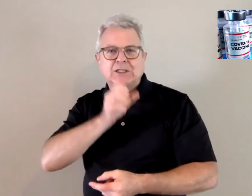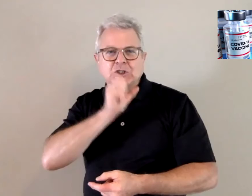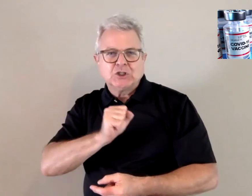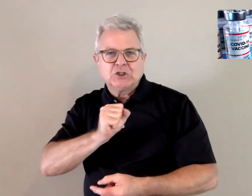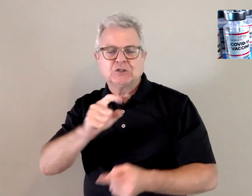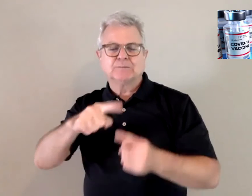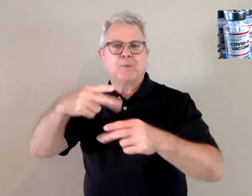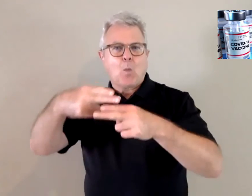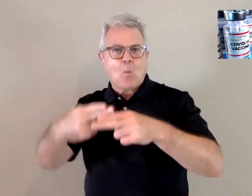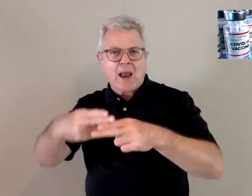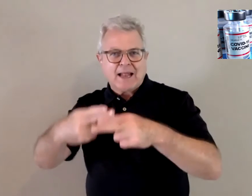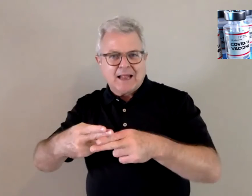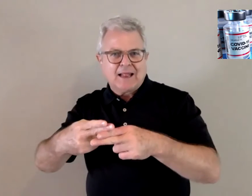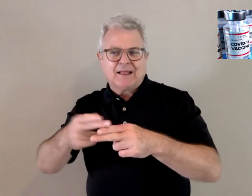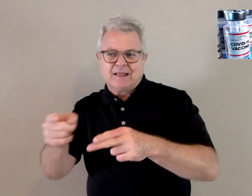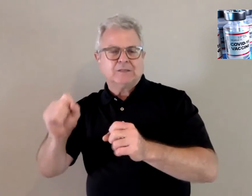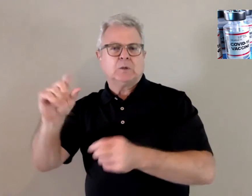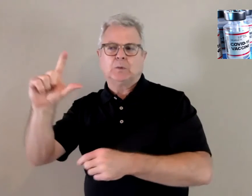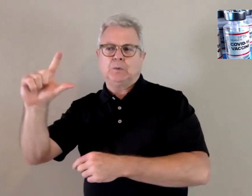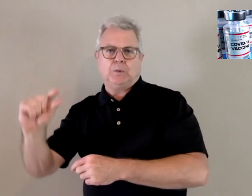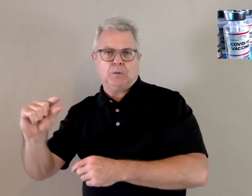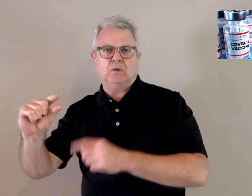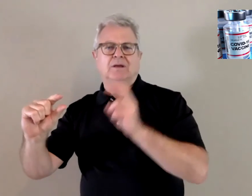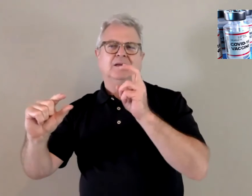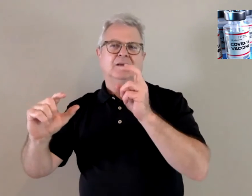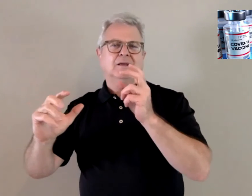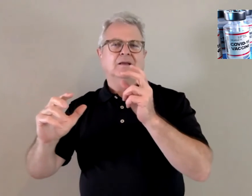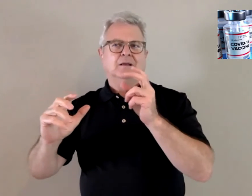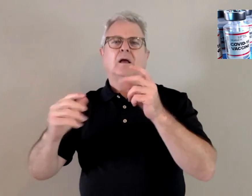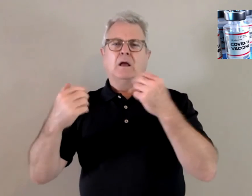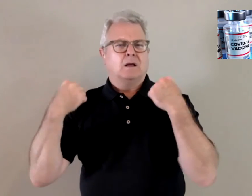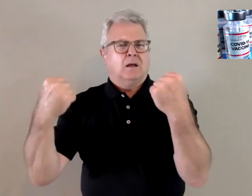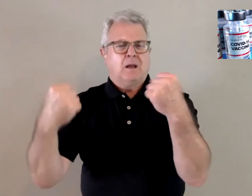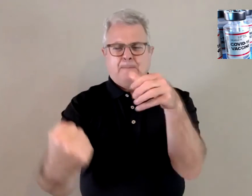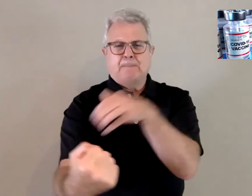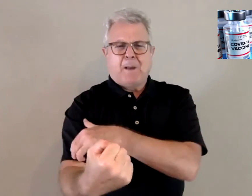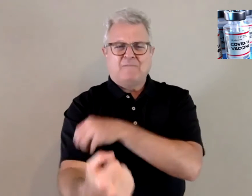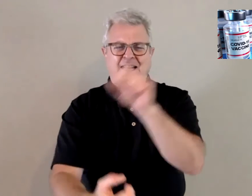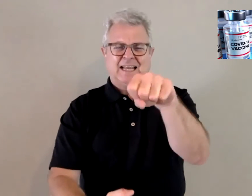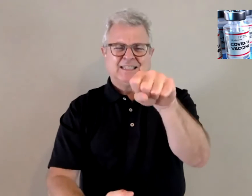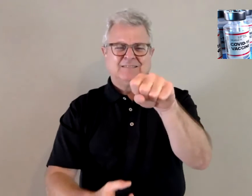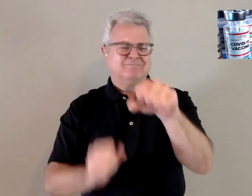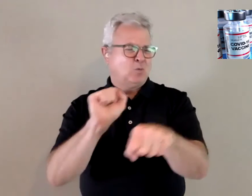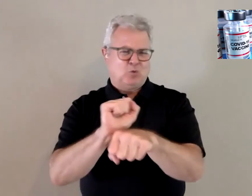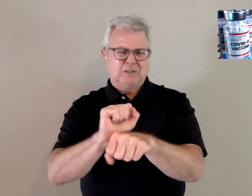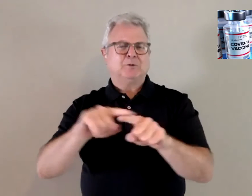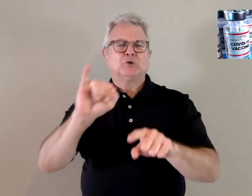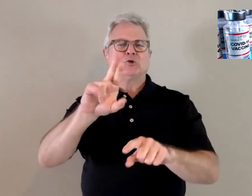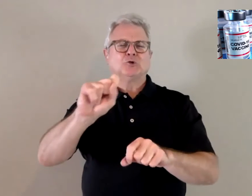light dose because of their age and their weight. And so the adult dose is reduced